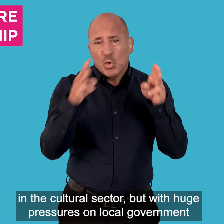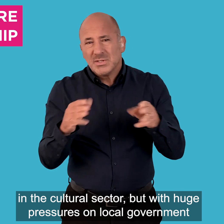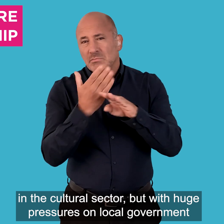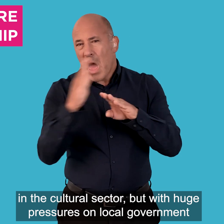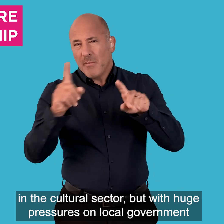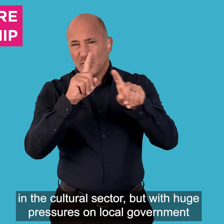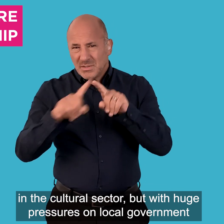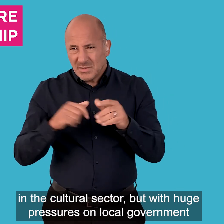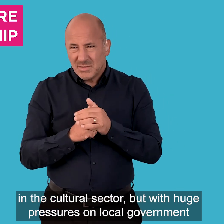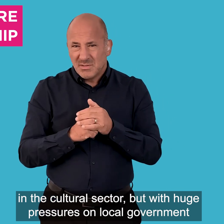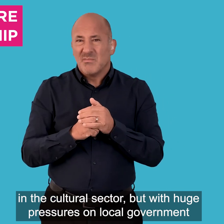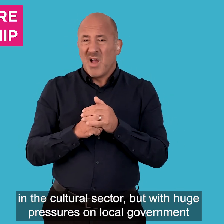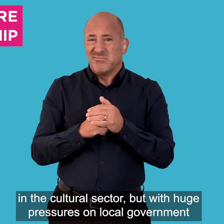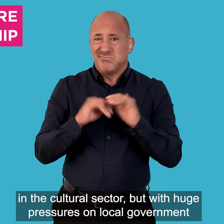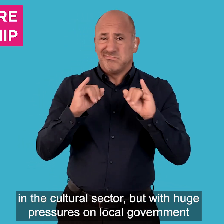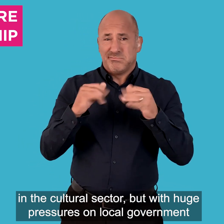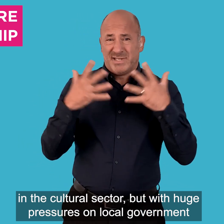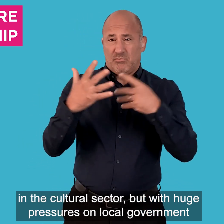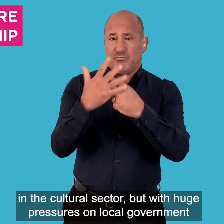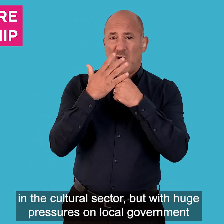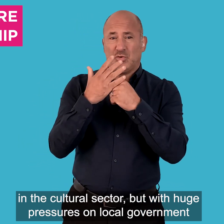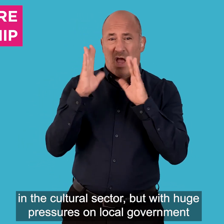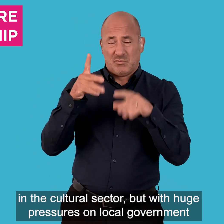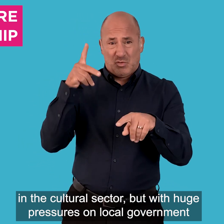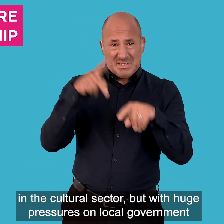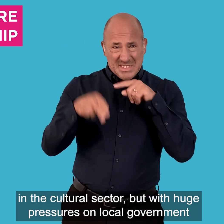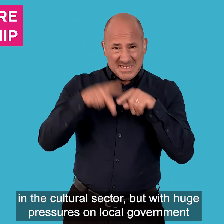in the cultural sector, but with huge pressures on local government,